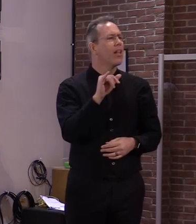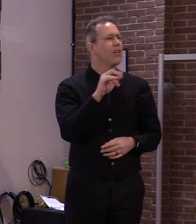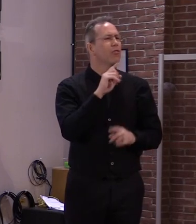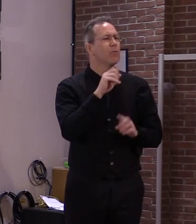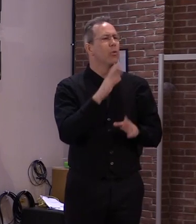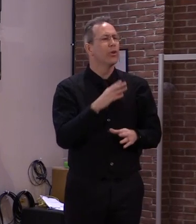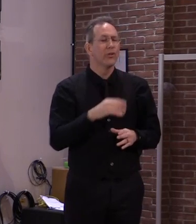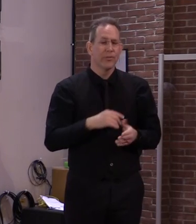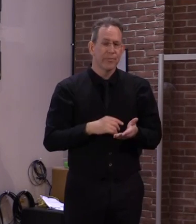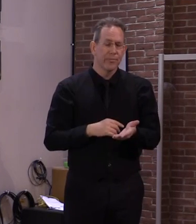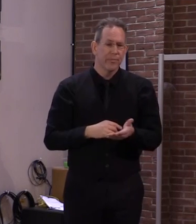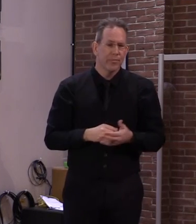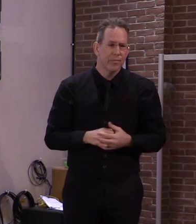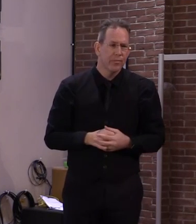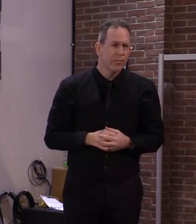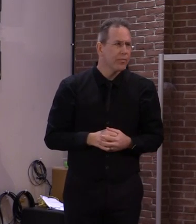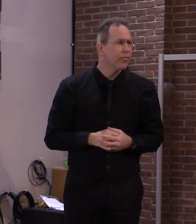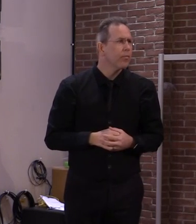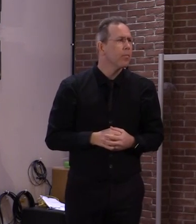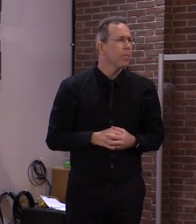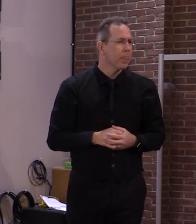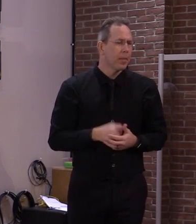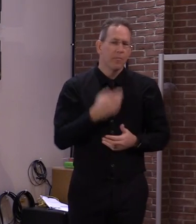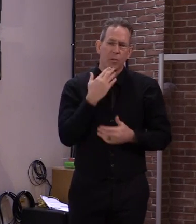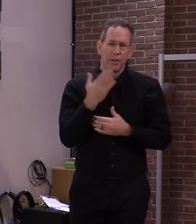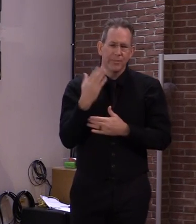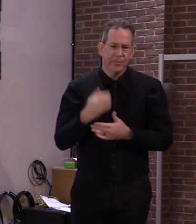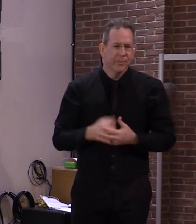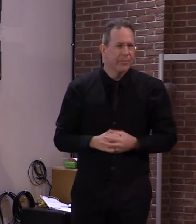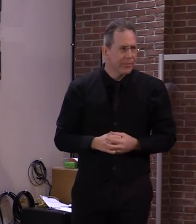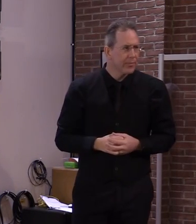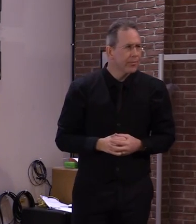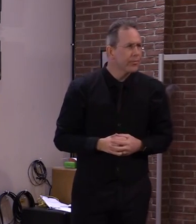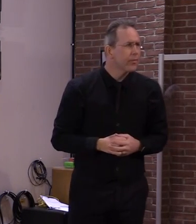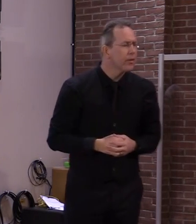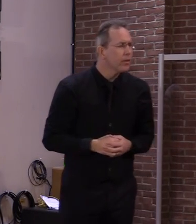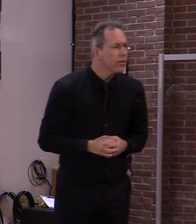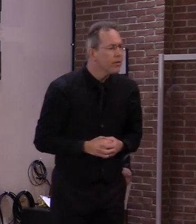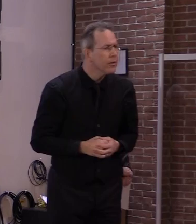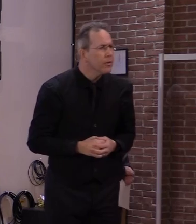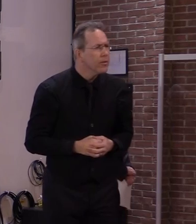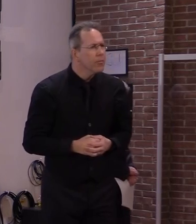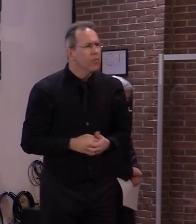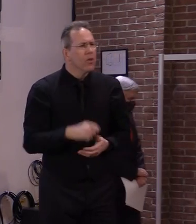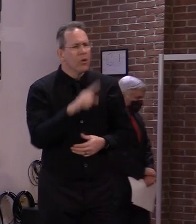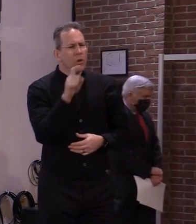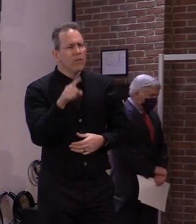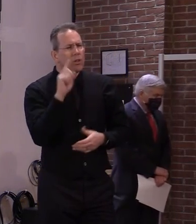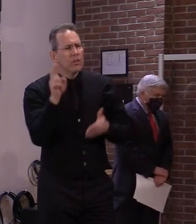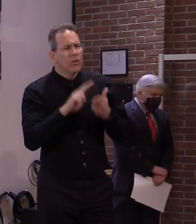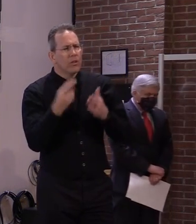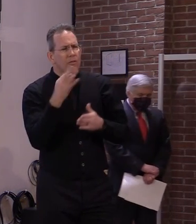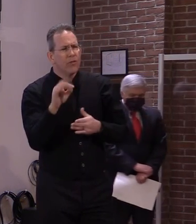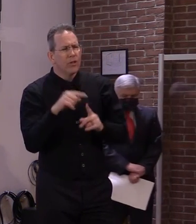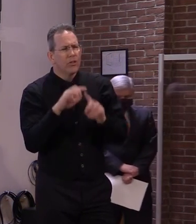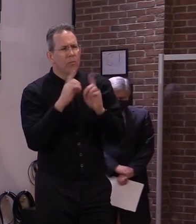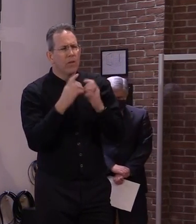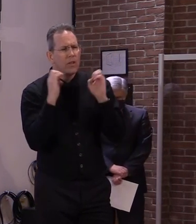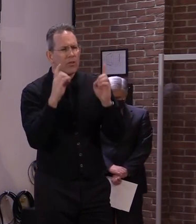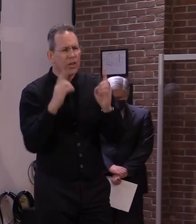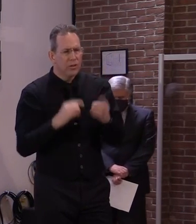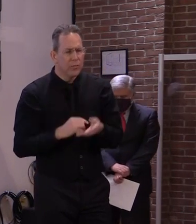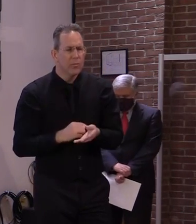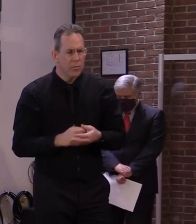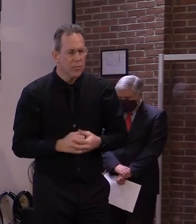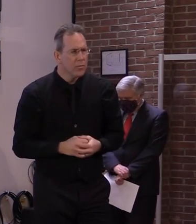Good morning. I think these questions are probably for Secretary French. Belated thanks, first of all, for your office for sharing the survey of principals